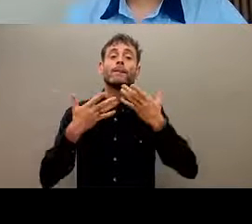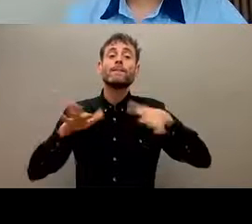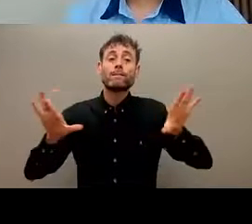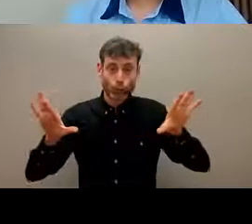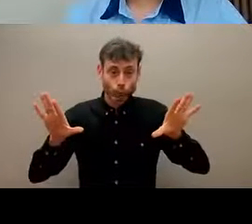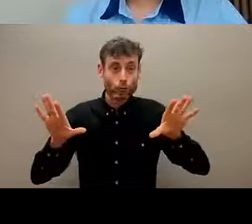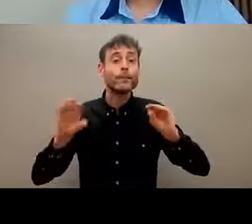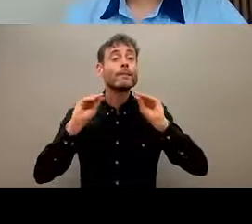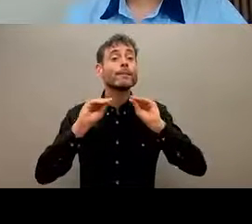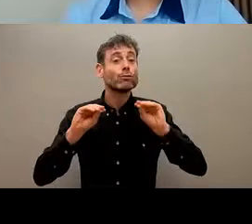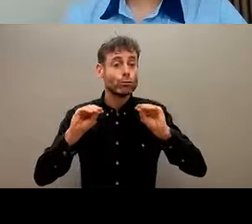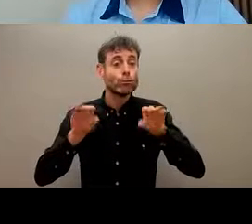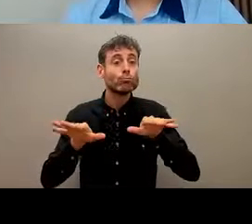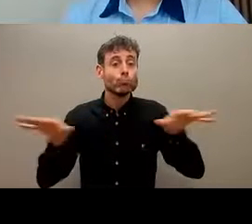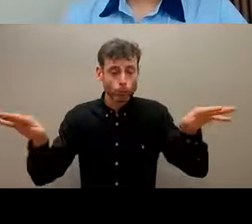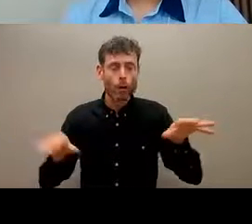evaluation.